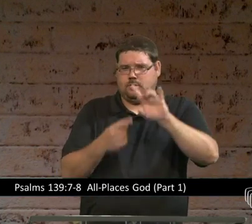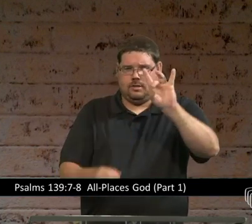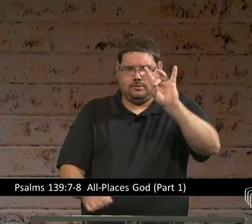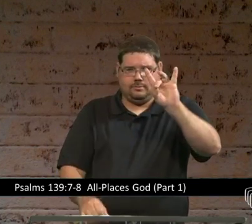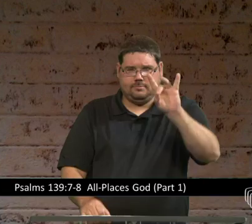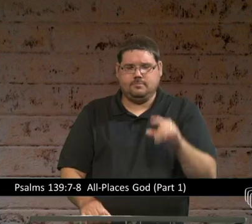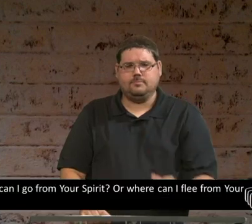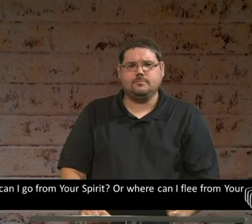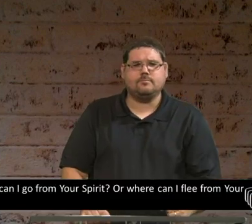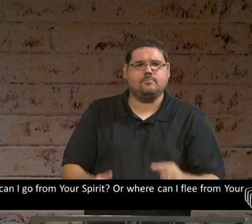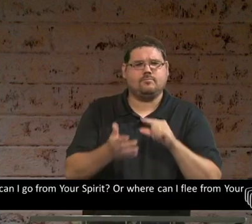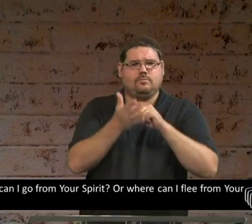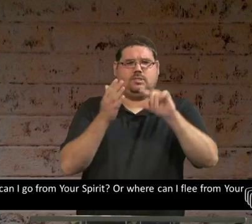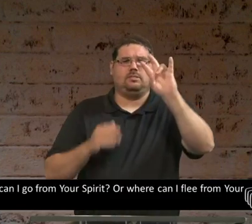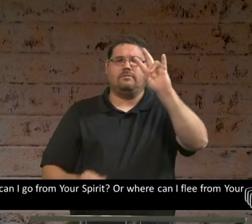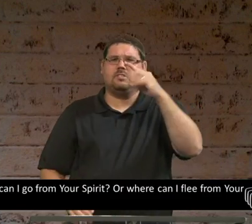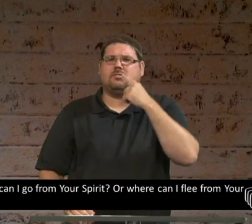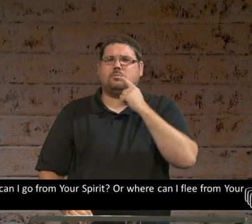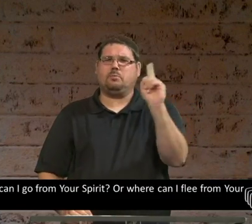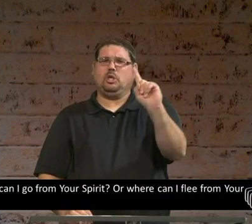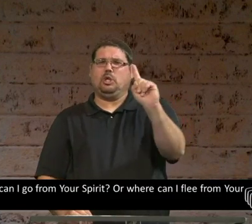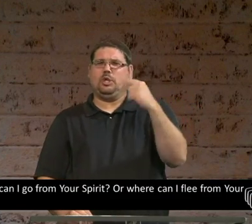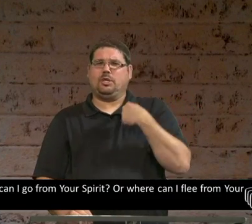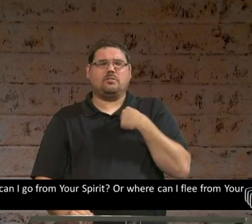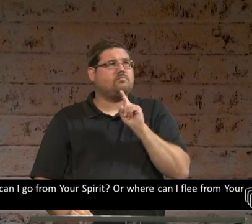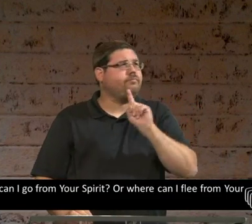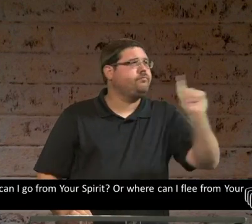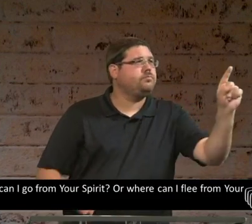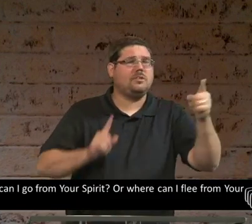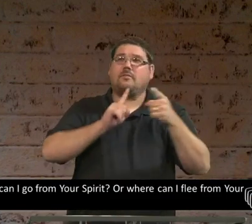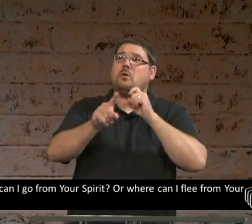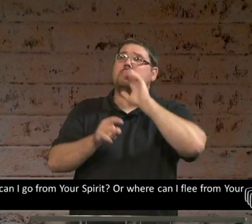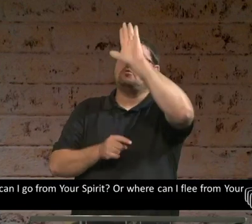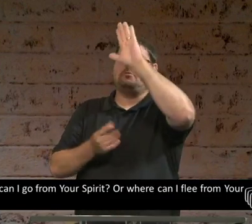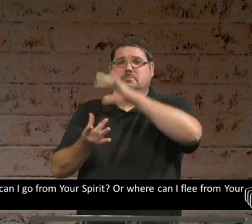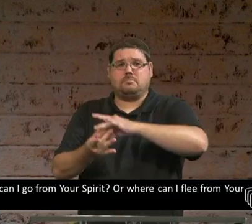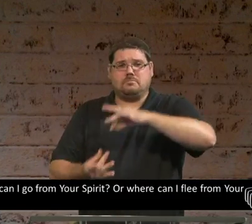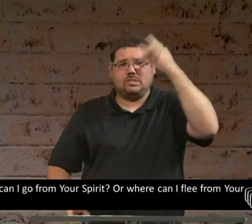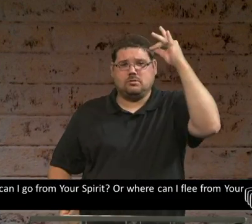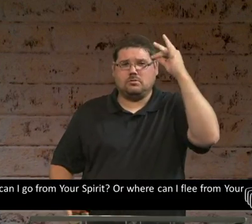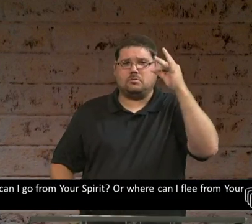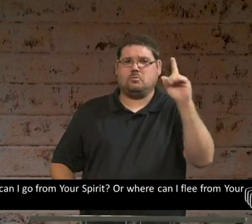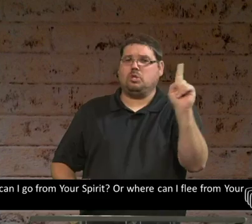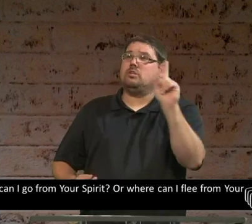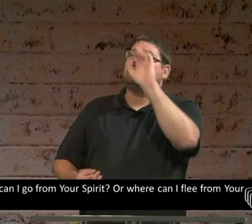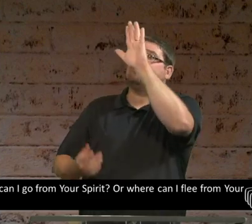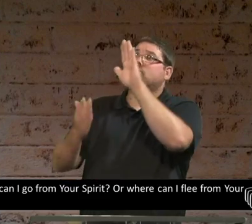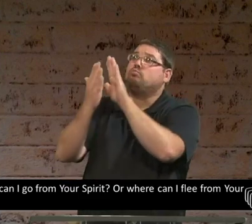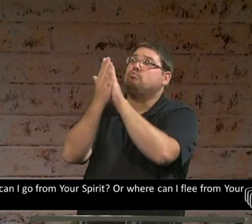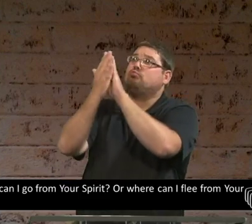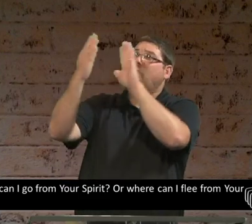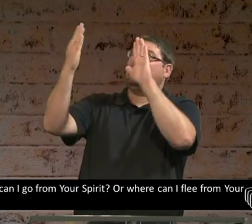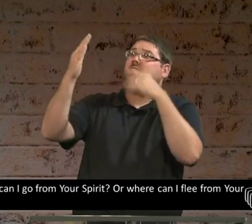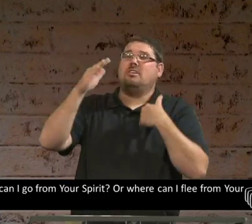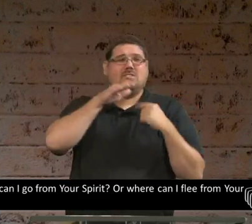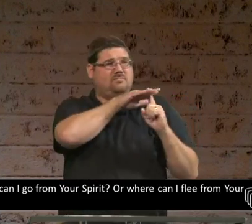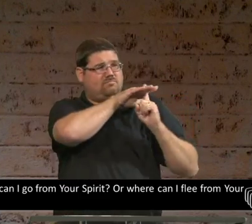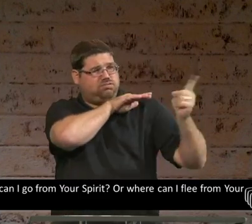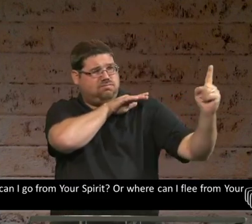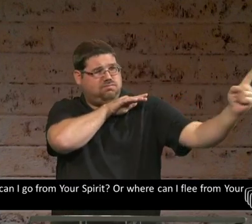This is verses 7 and 8 from Psalm 139. Verse 7 says, "Where can I go from your spirit?